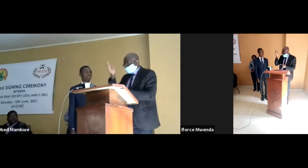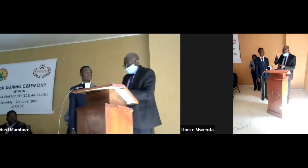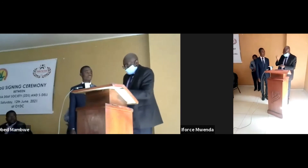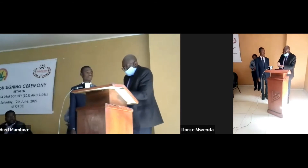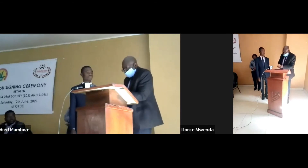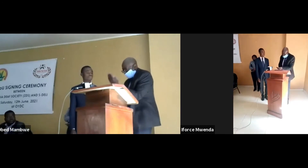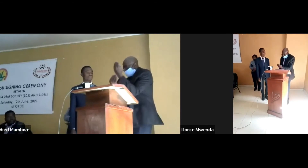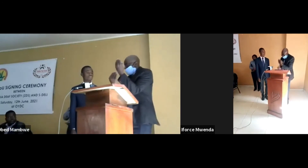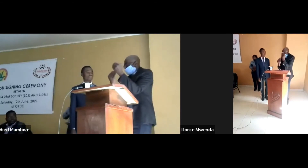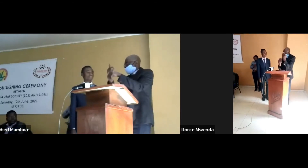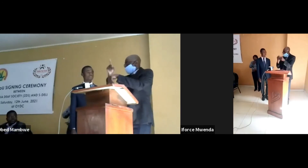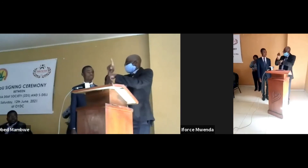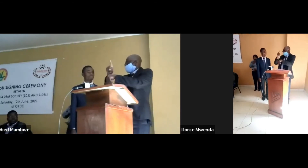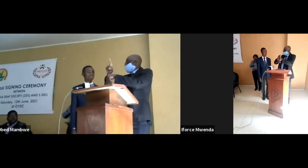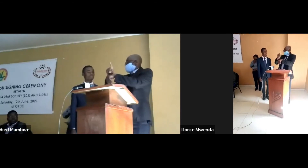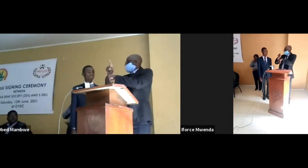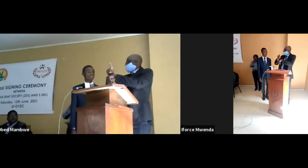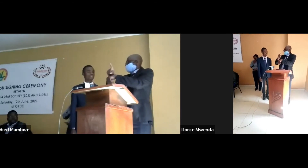way.